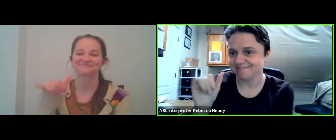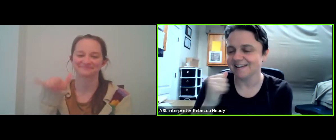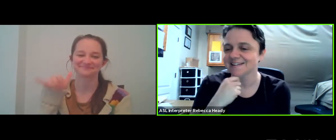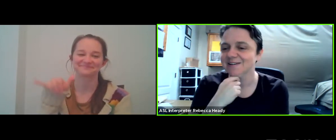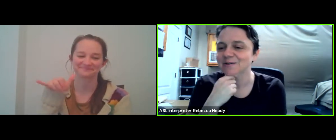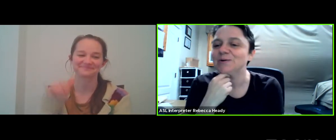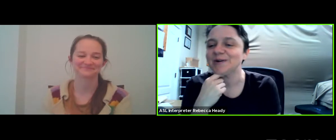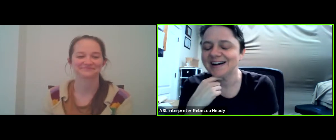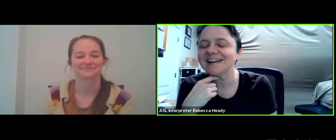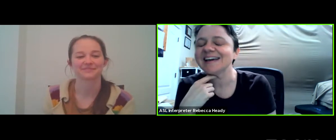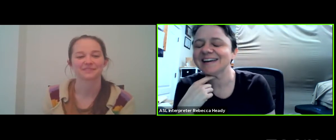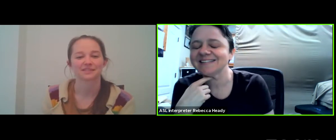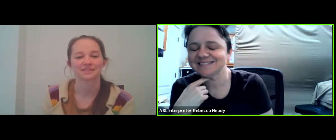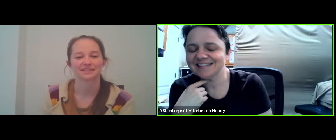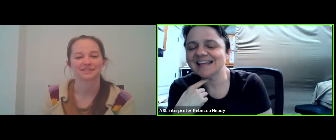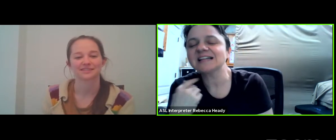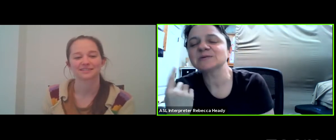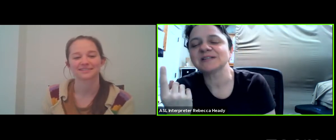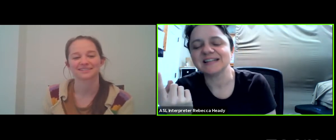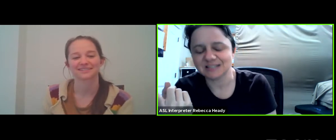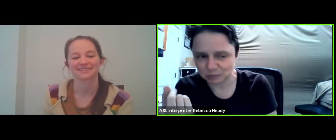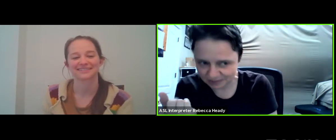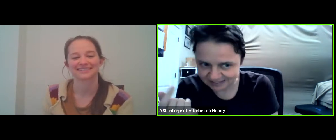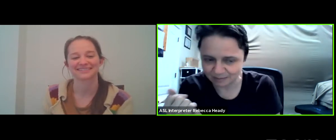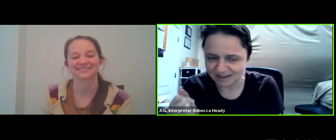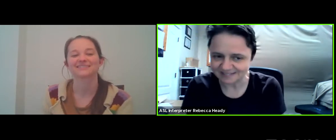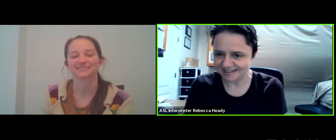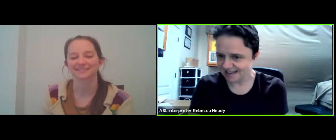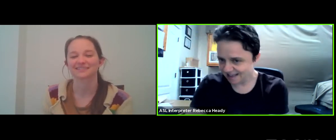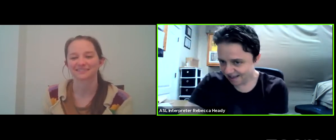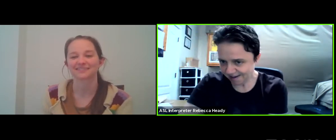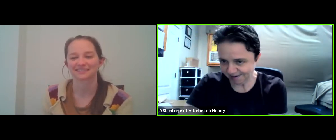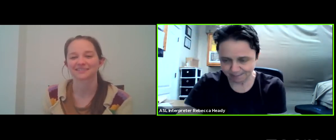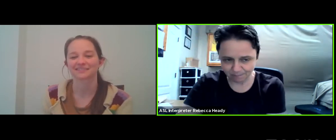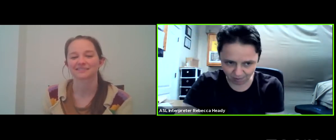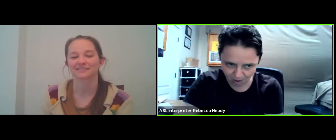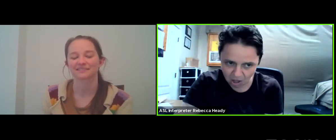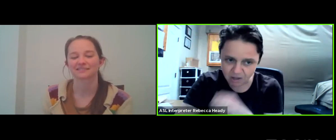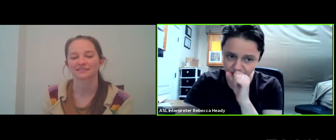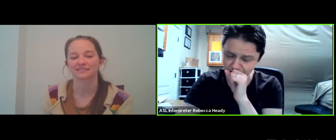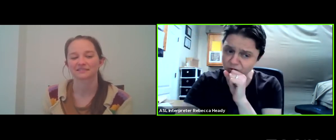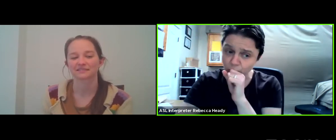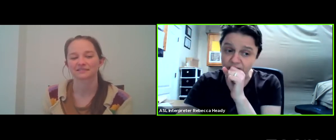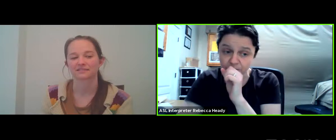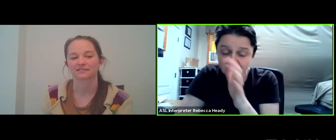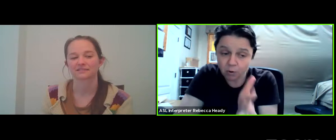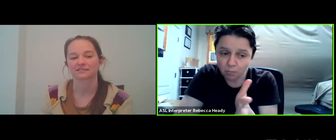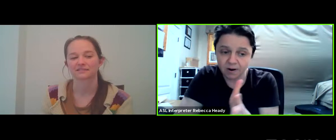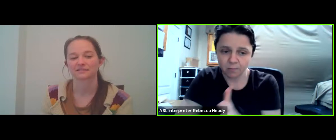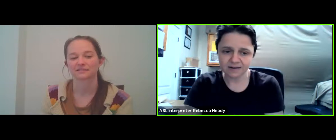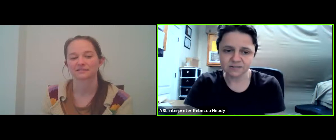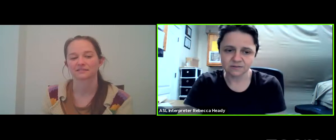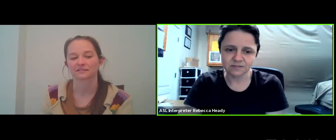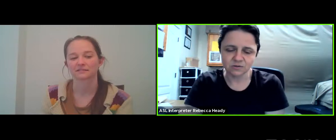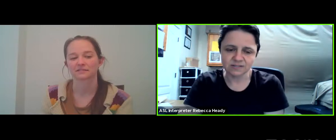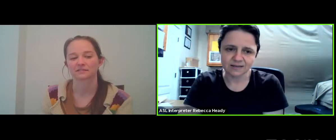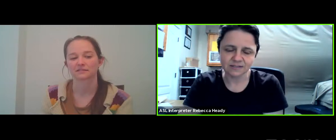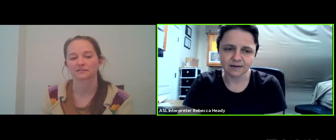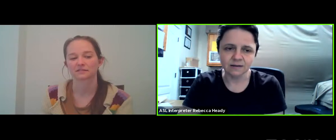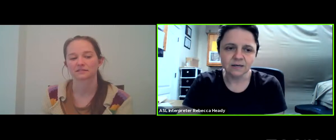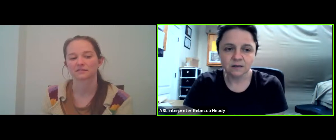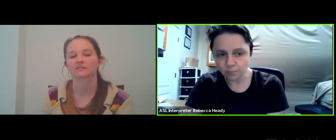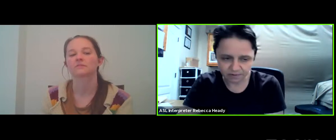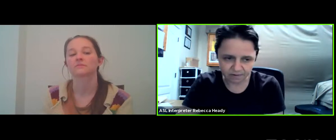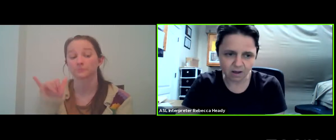see. Oh, I get it. That's what that's really about. You would be appropriate way to use